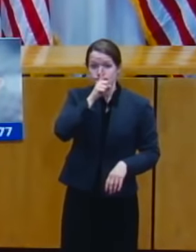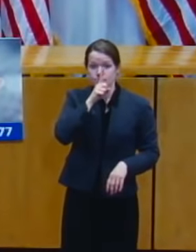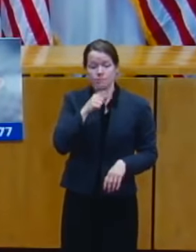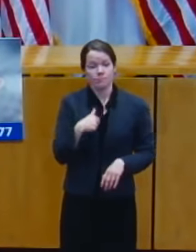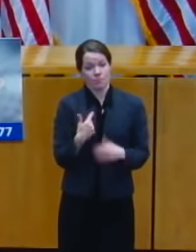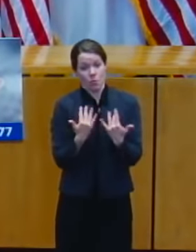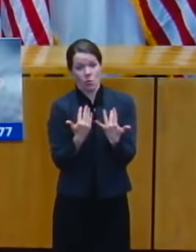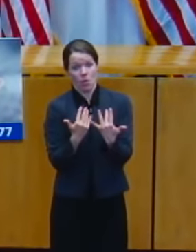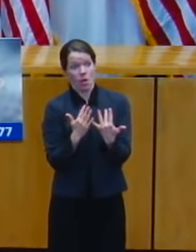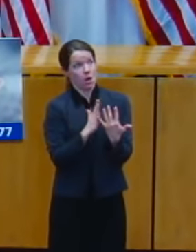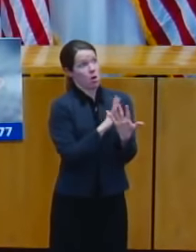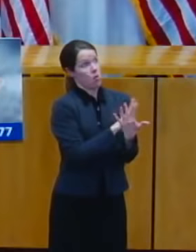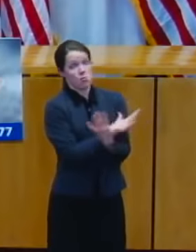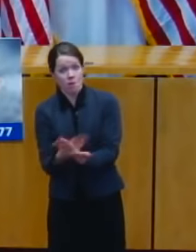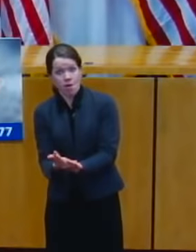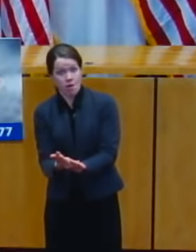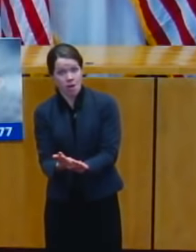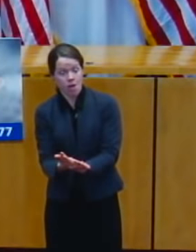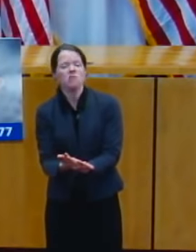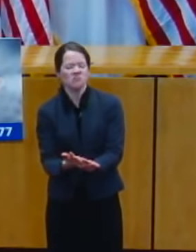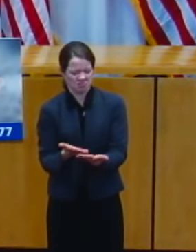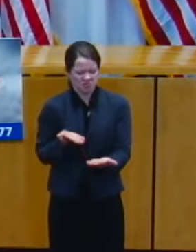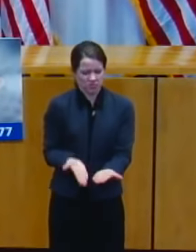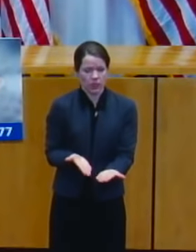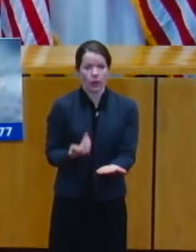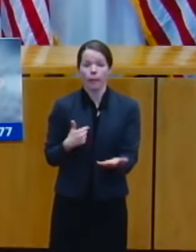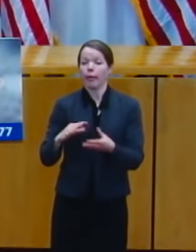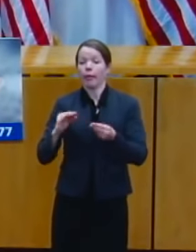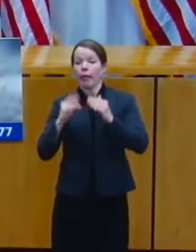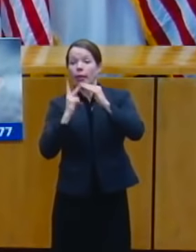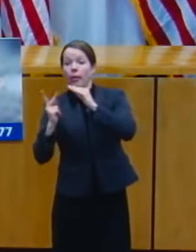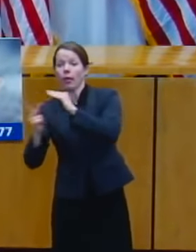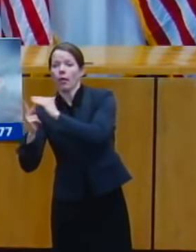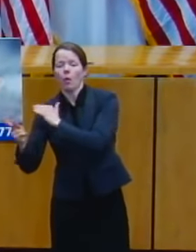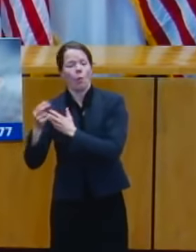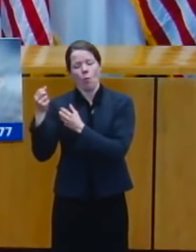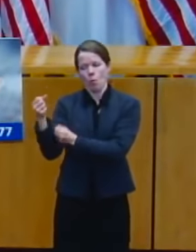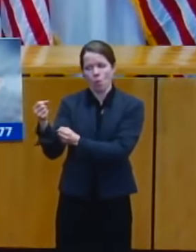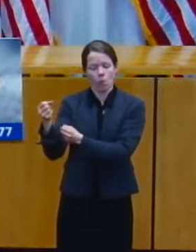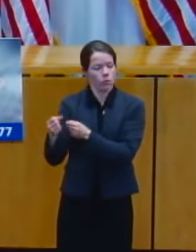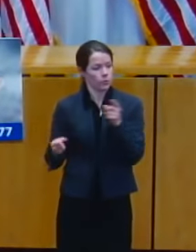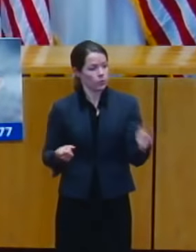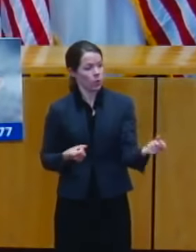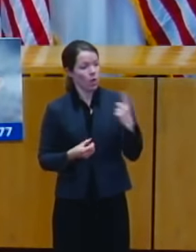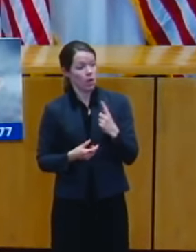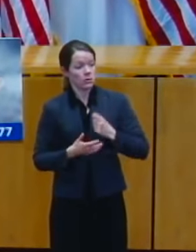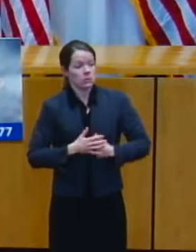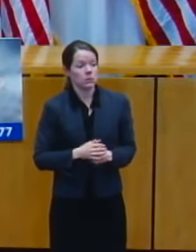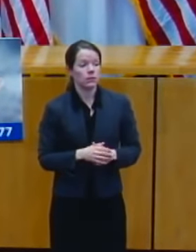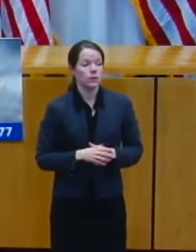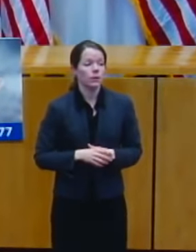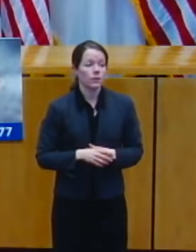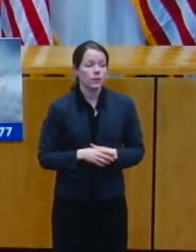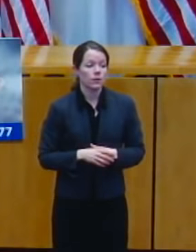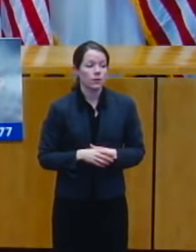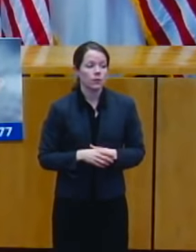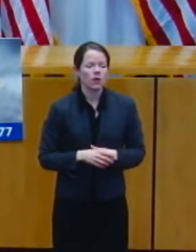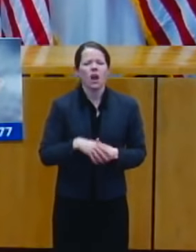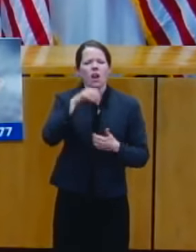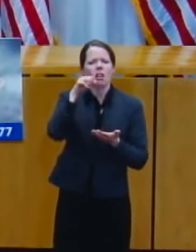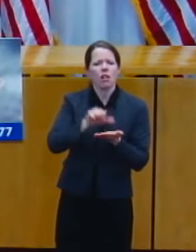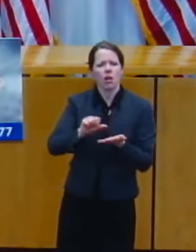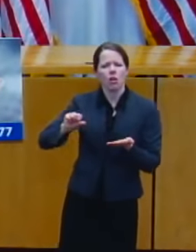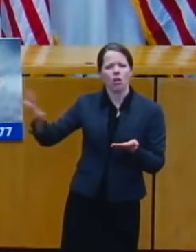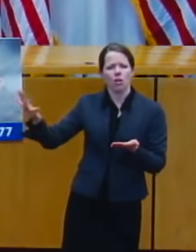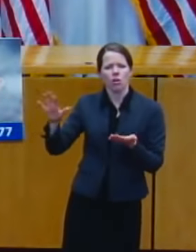doesn't exist, right? Governor, a coalition of physicians sent you a letter today asking for even more things. Stop